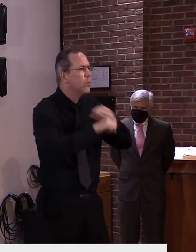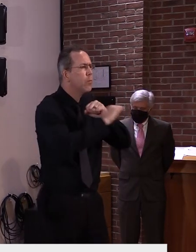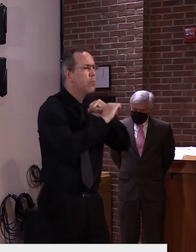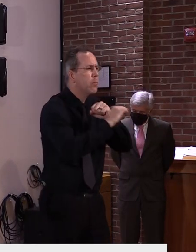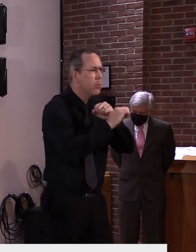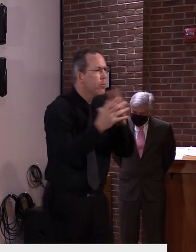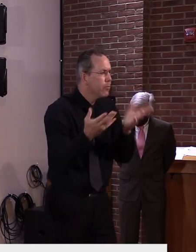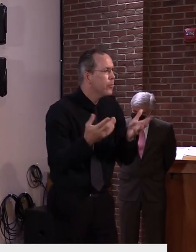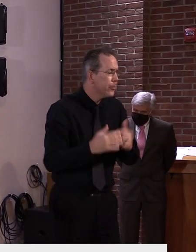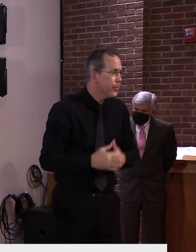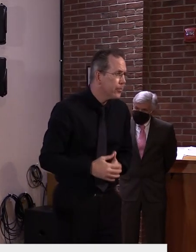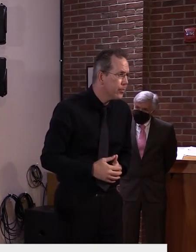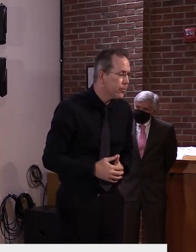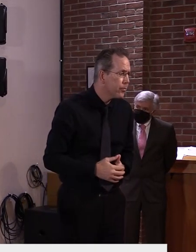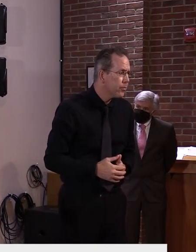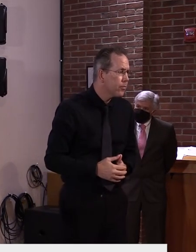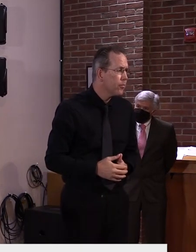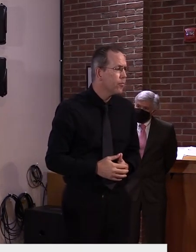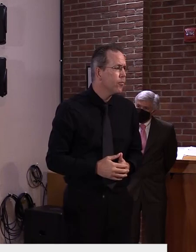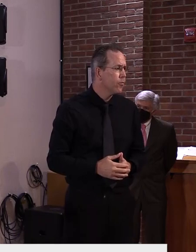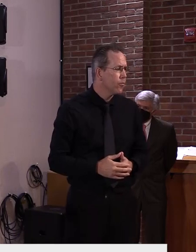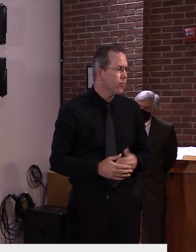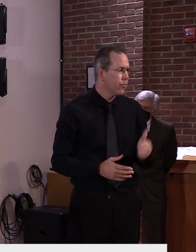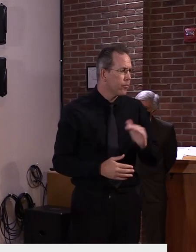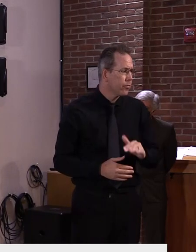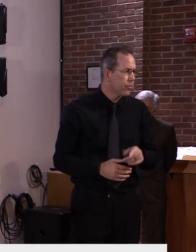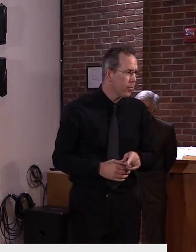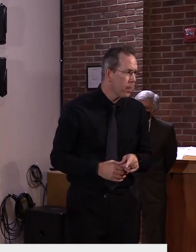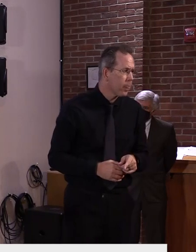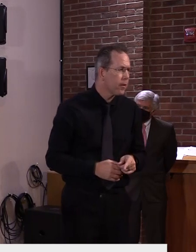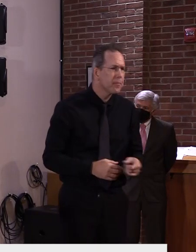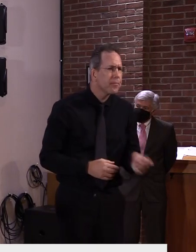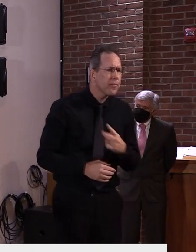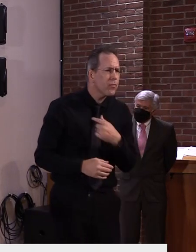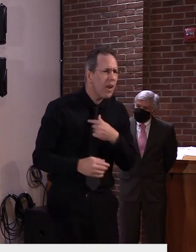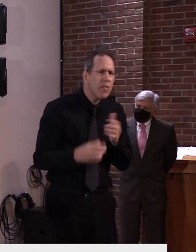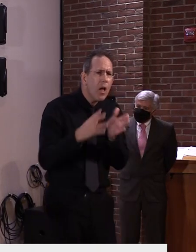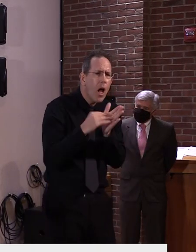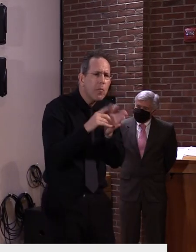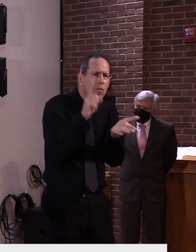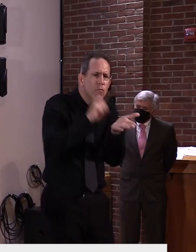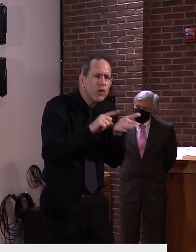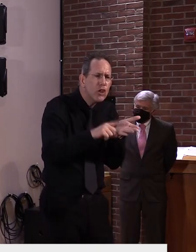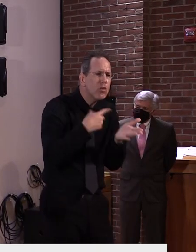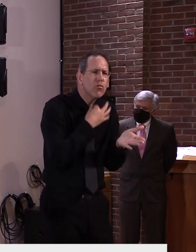their investigations or their surveys? Where yes. They did them? Yes. Did they talk to,